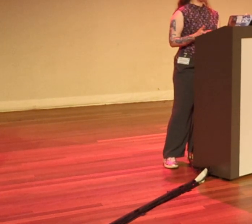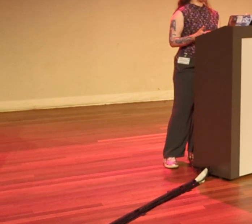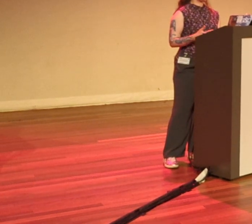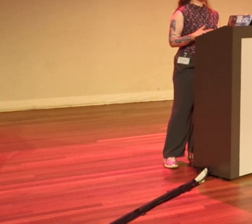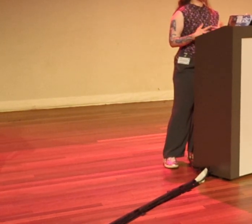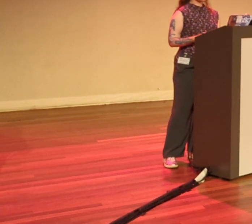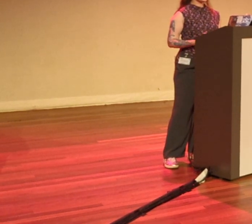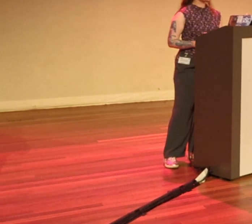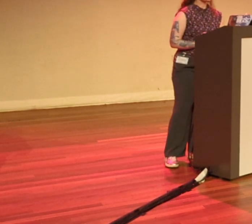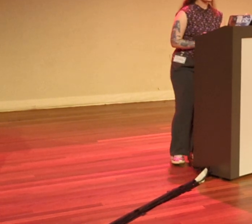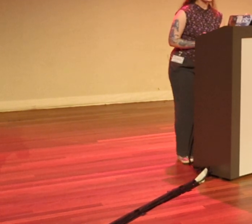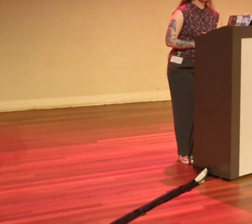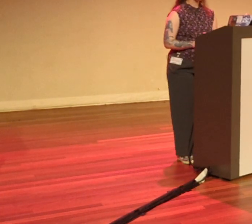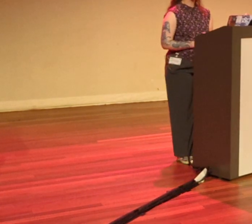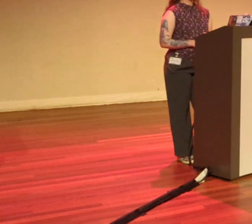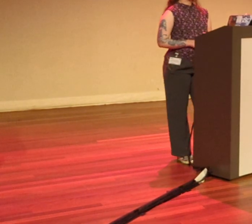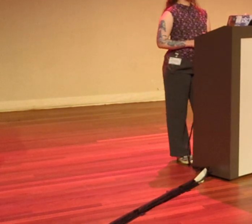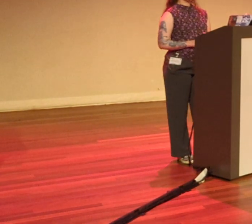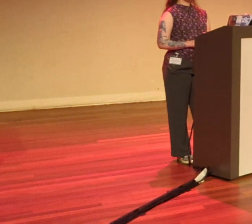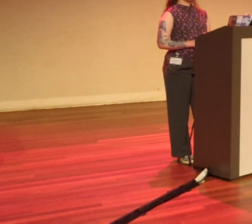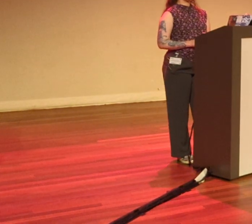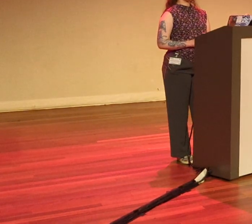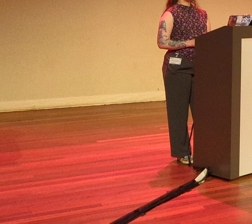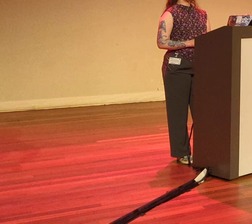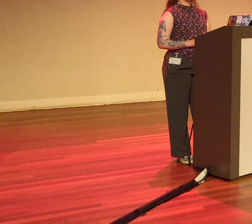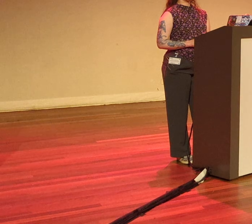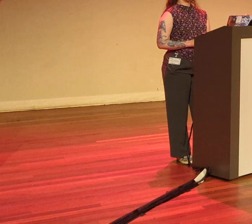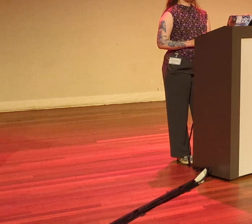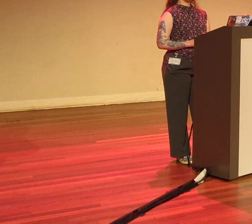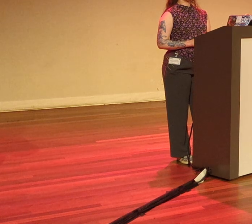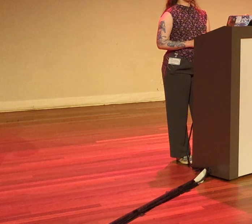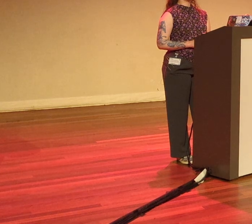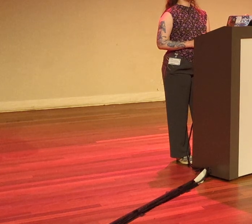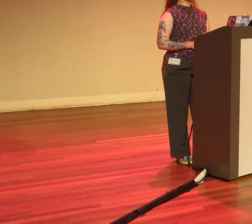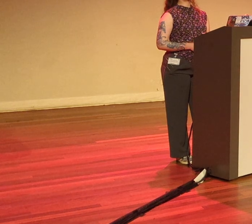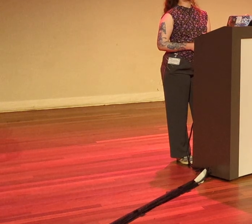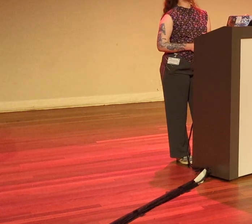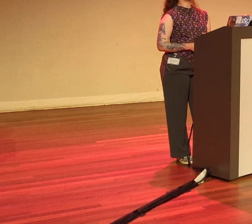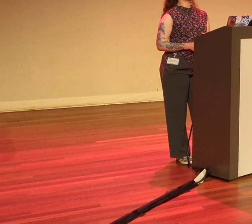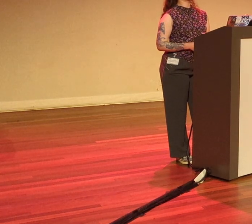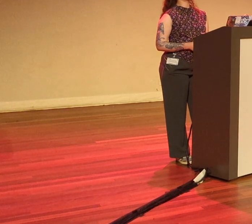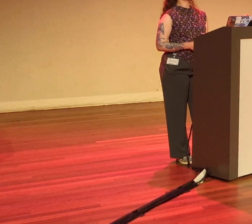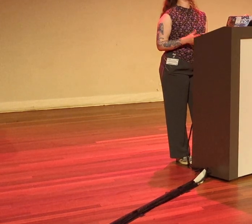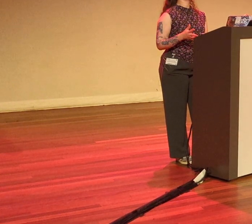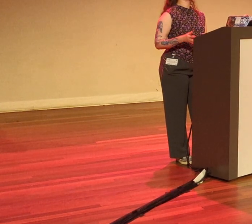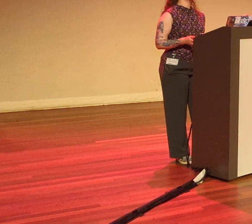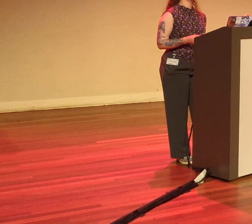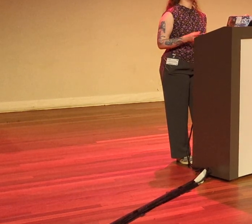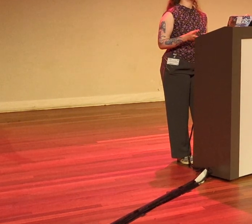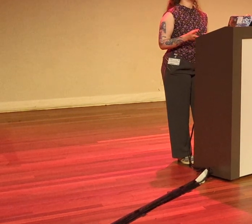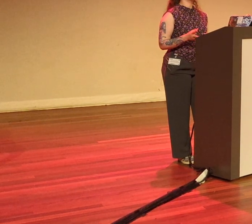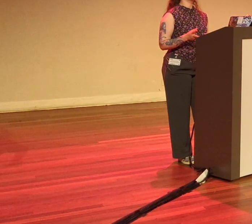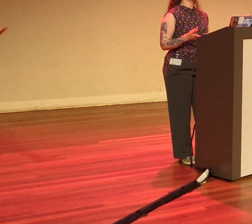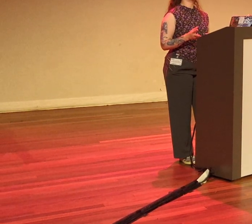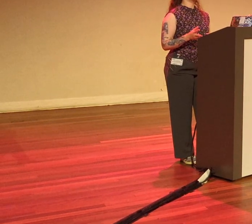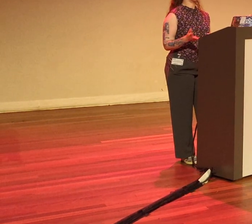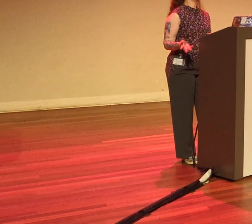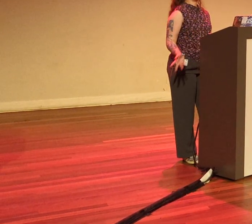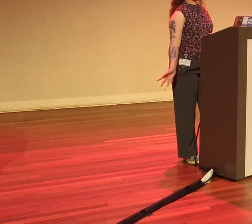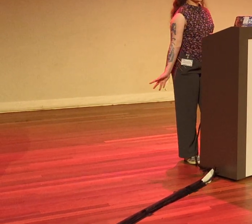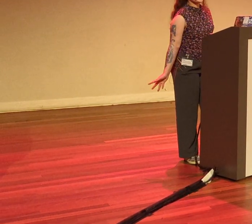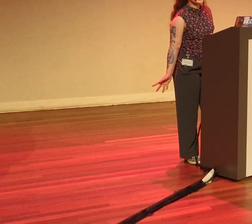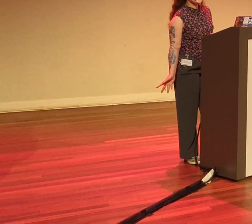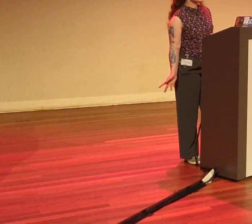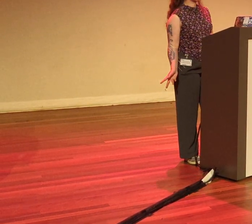to distribute it at all. So in kind of a non-specific terms, I will say that